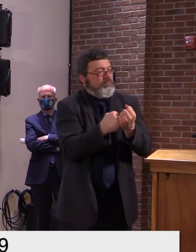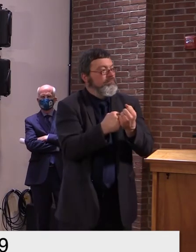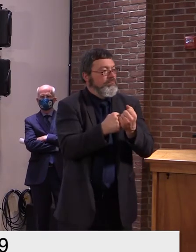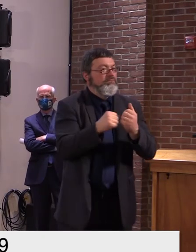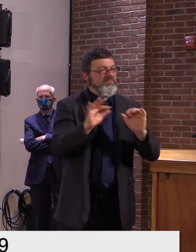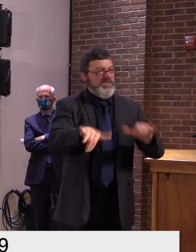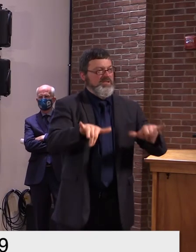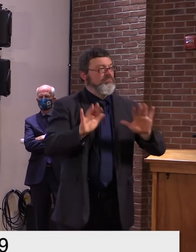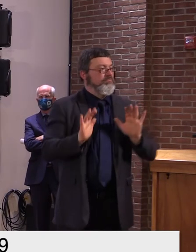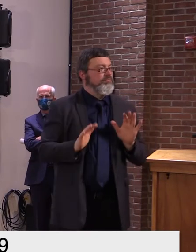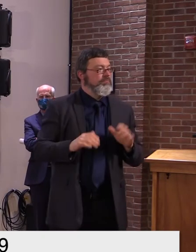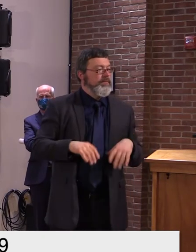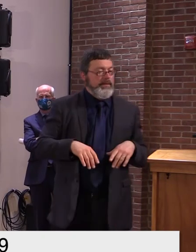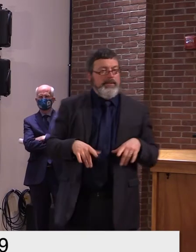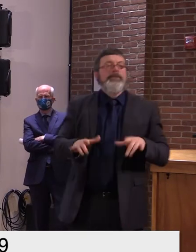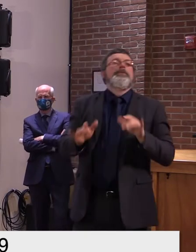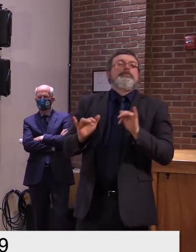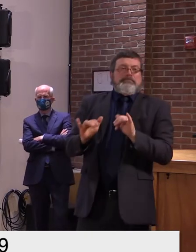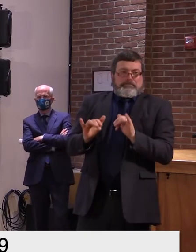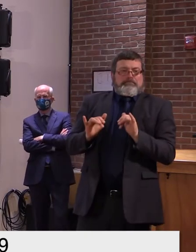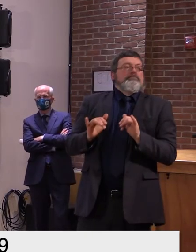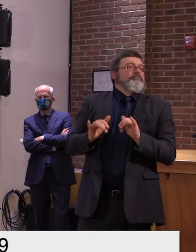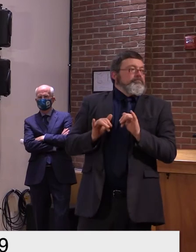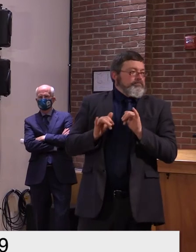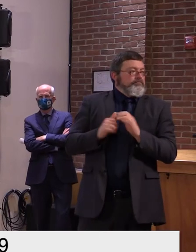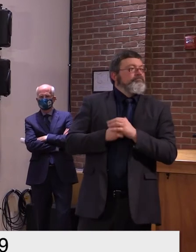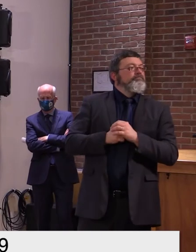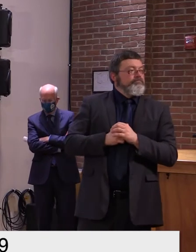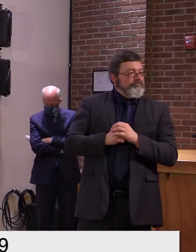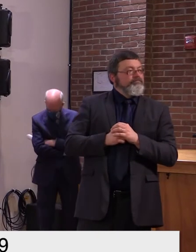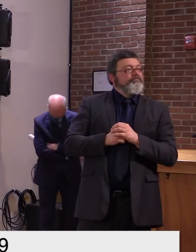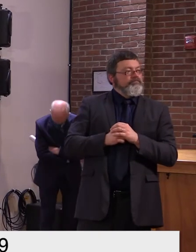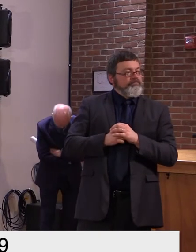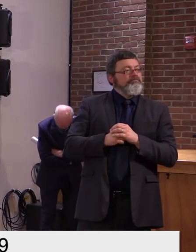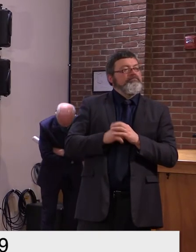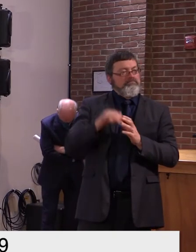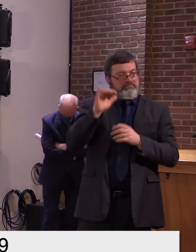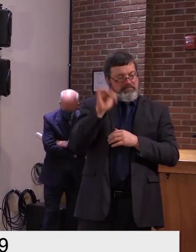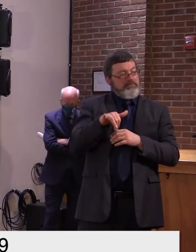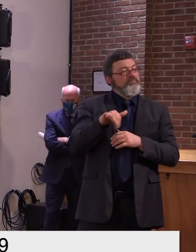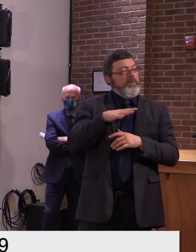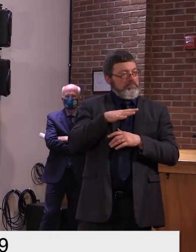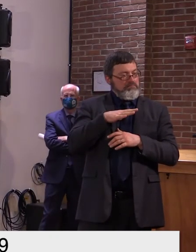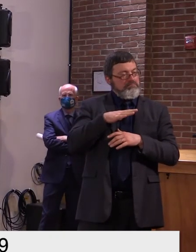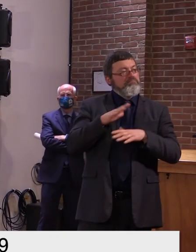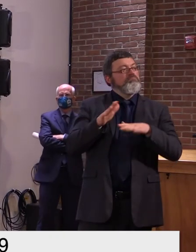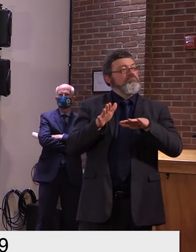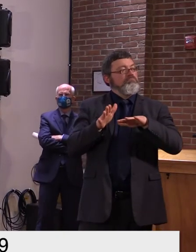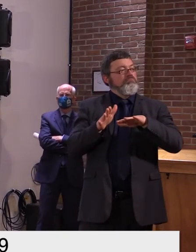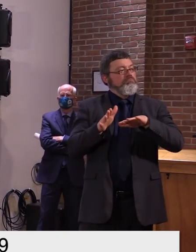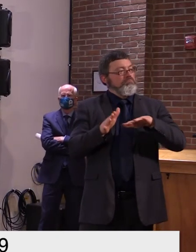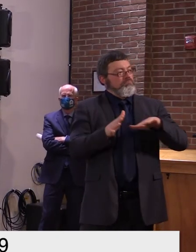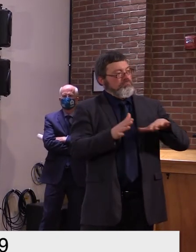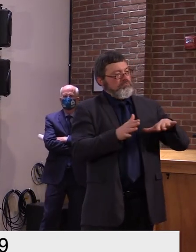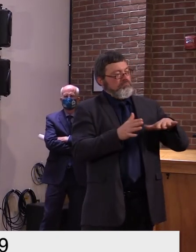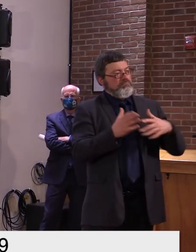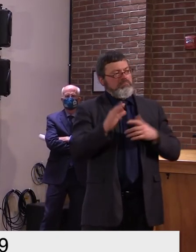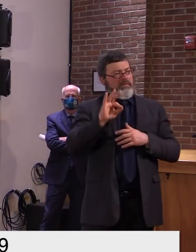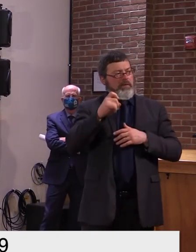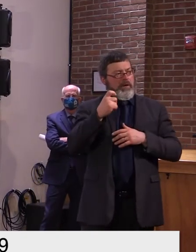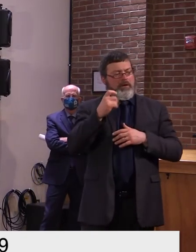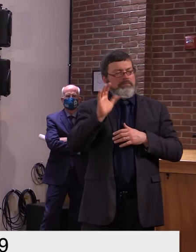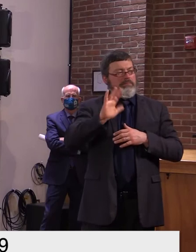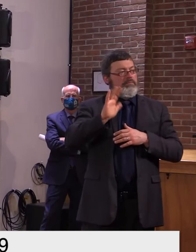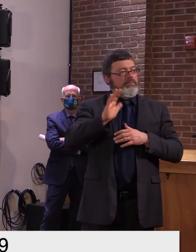Okay, I'm just. But sort of beyond all that, do you see a need for some sort of fundamental change in you